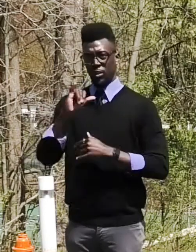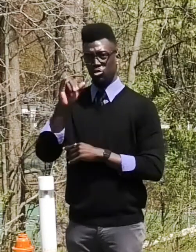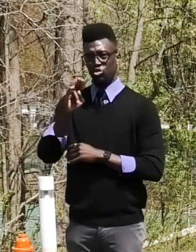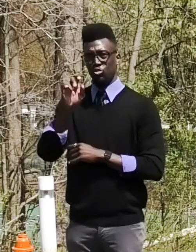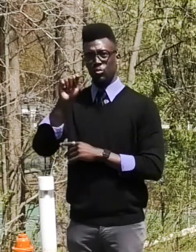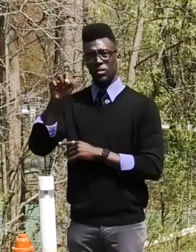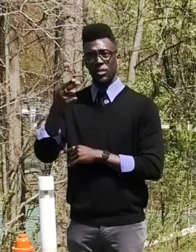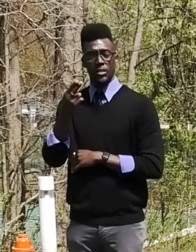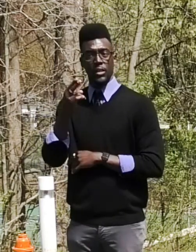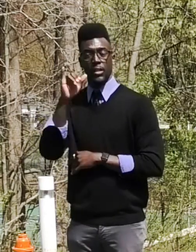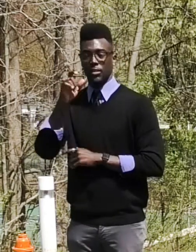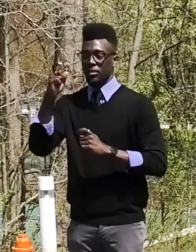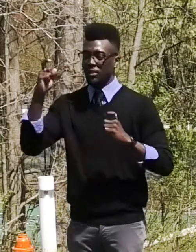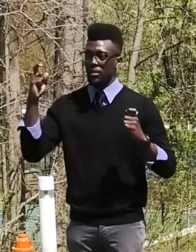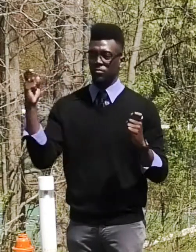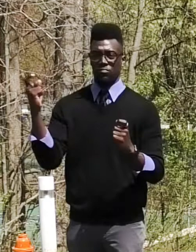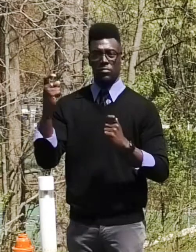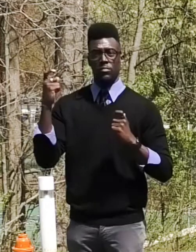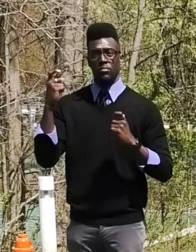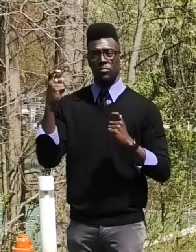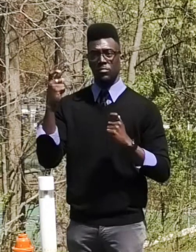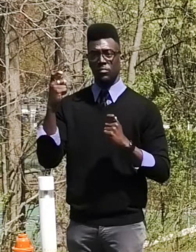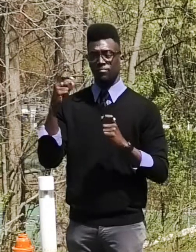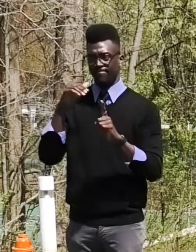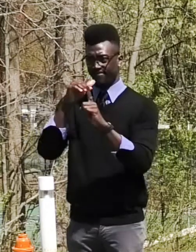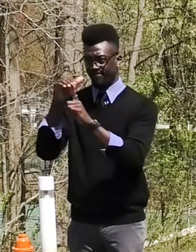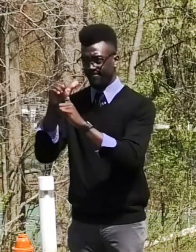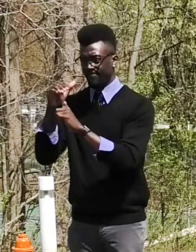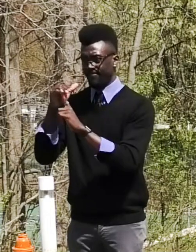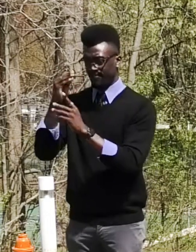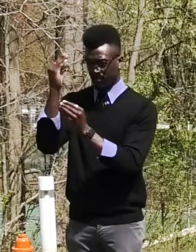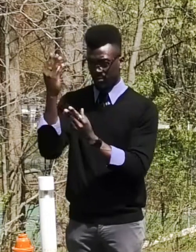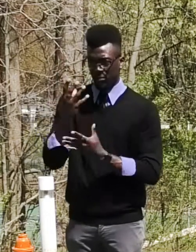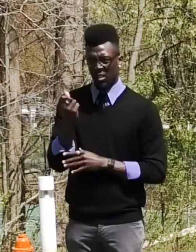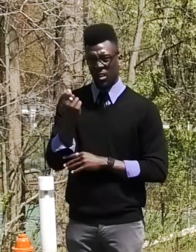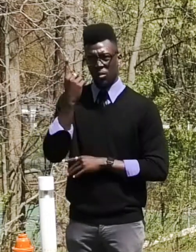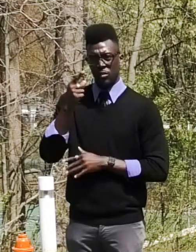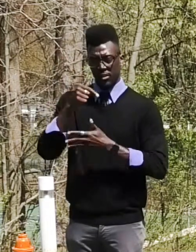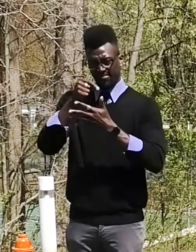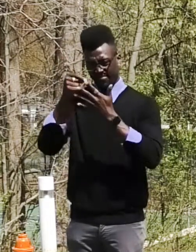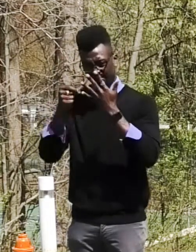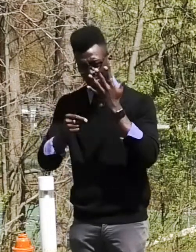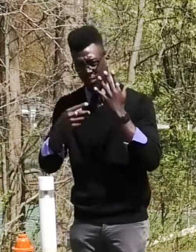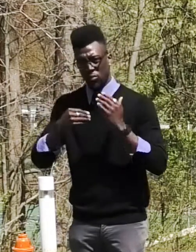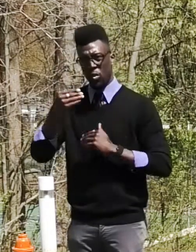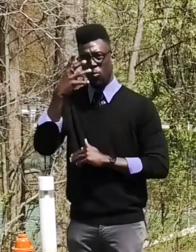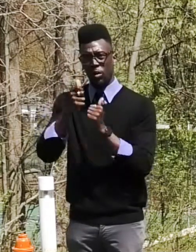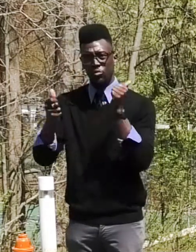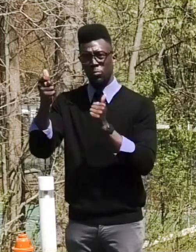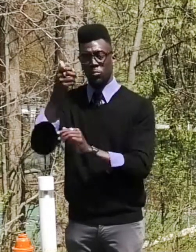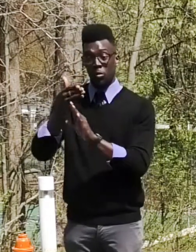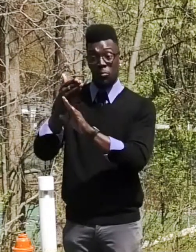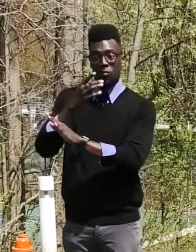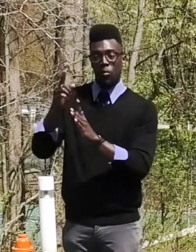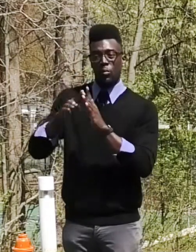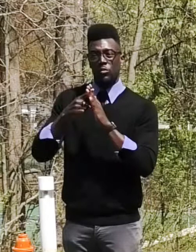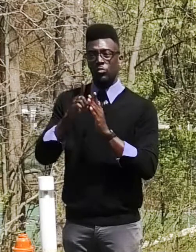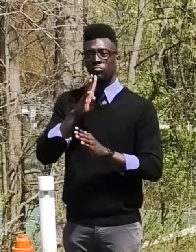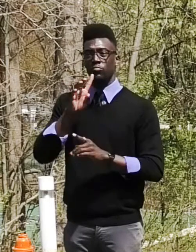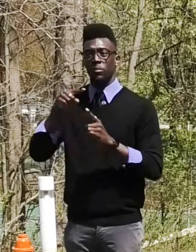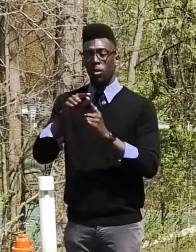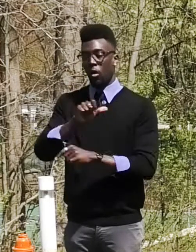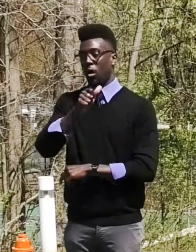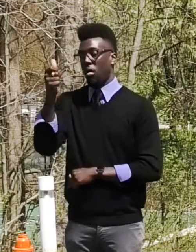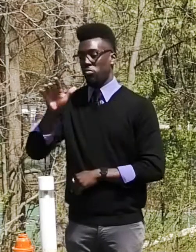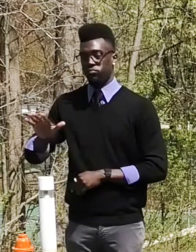is such a celebration that reminds us to understand the details of white supremacy before we talk about anything